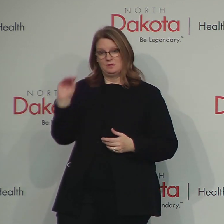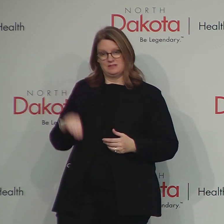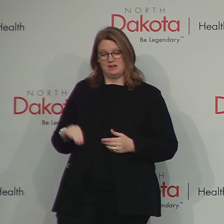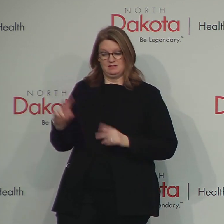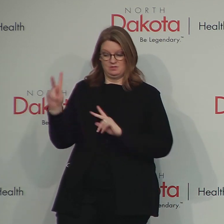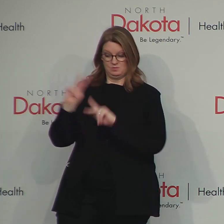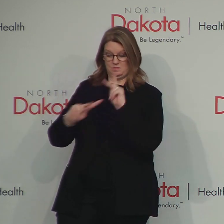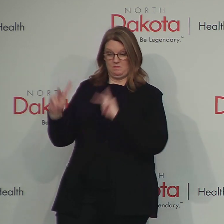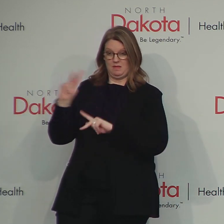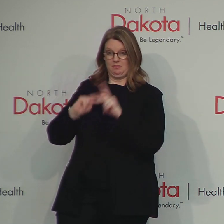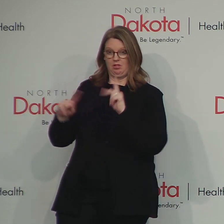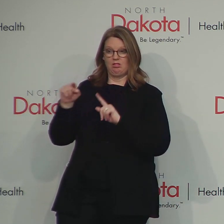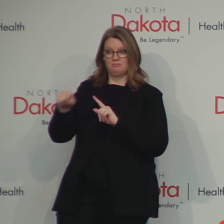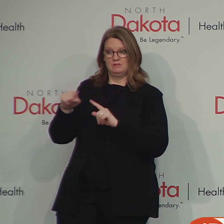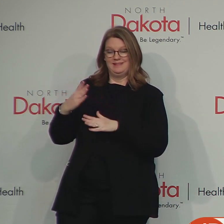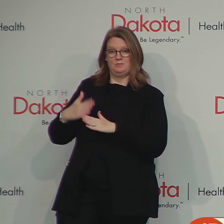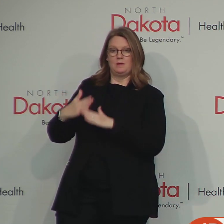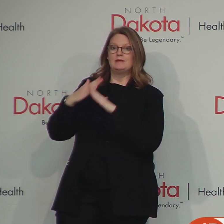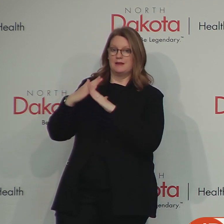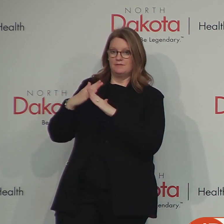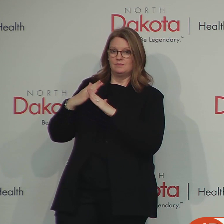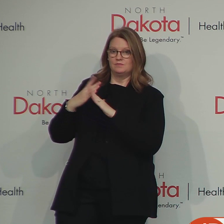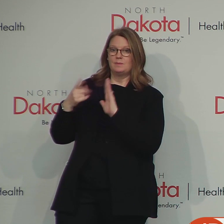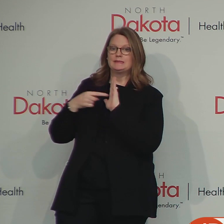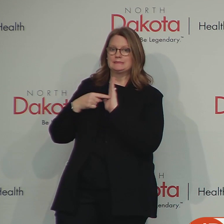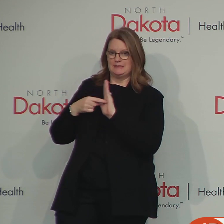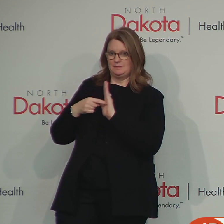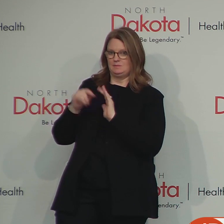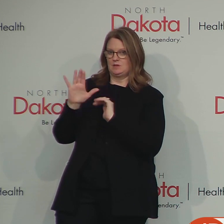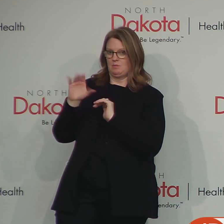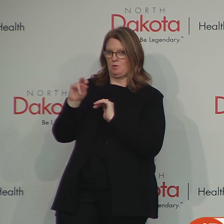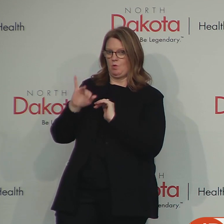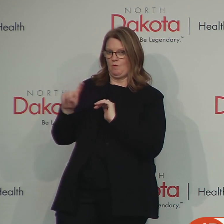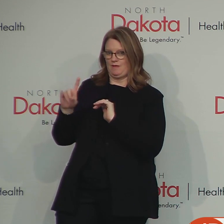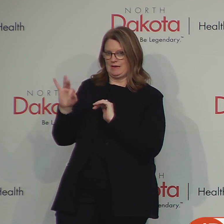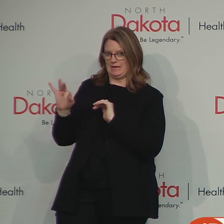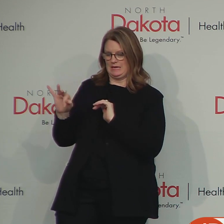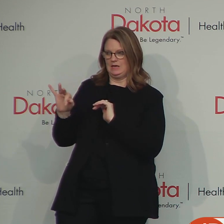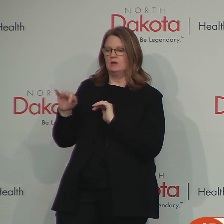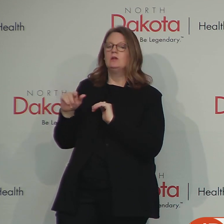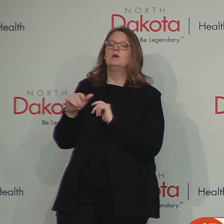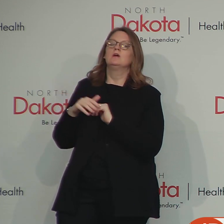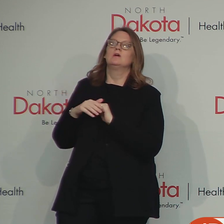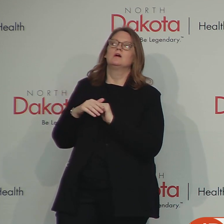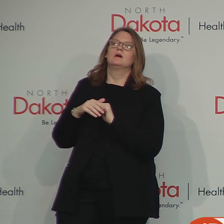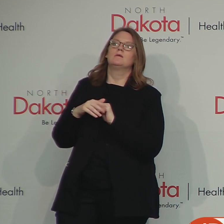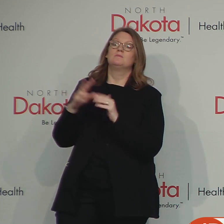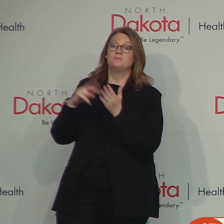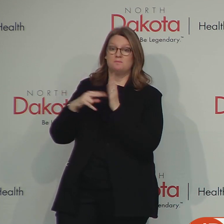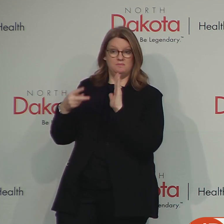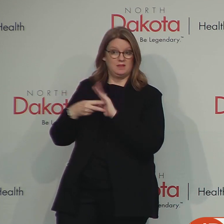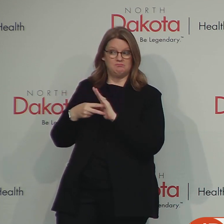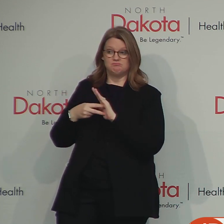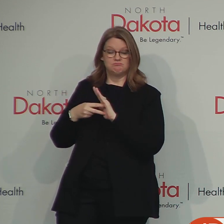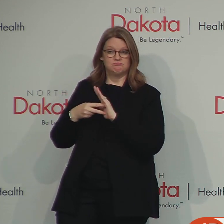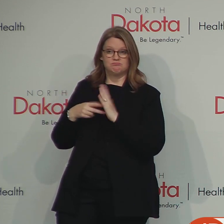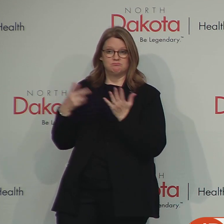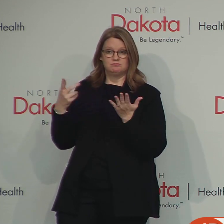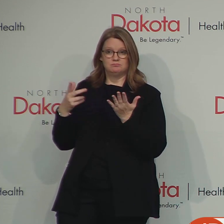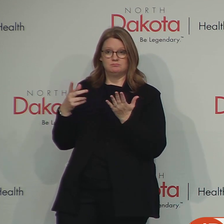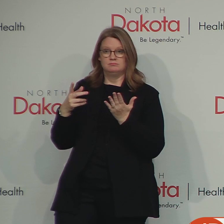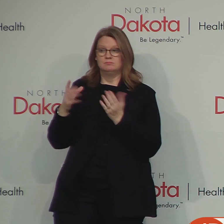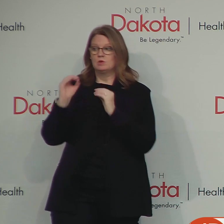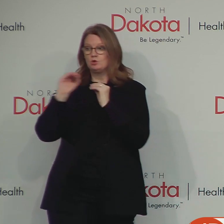those individuals were protected from symptoms of COVID-19. And so, meaning they didn't have